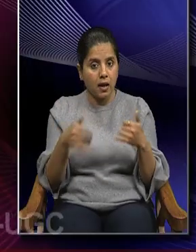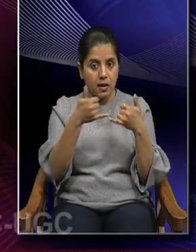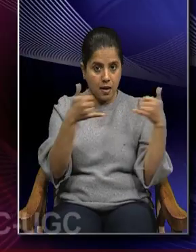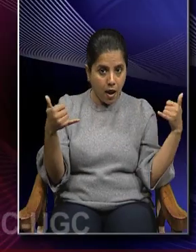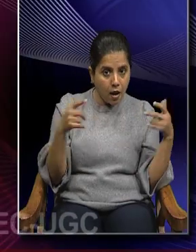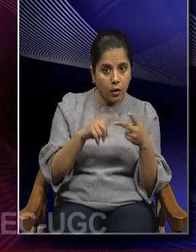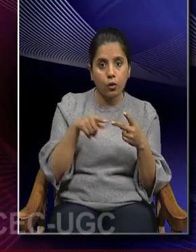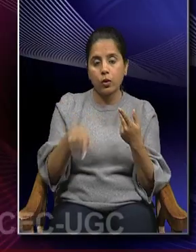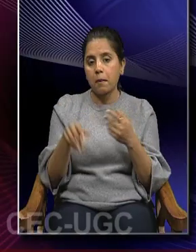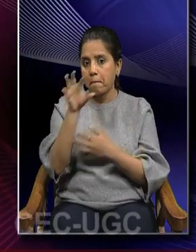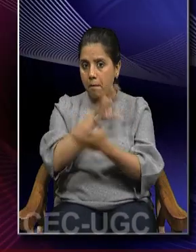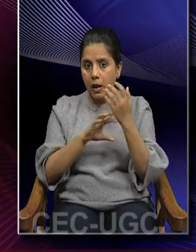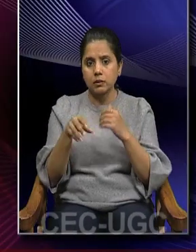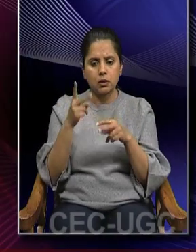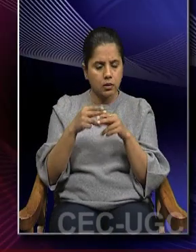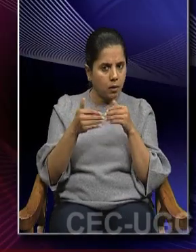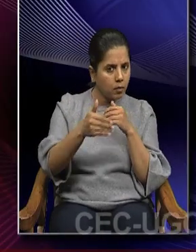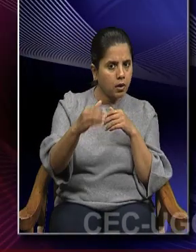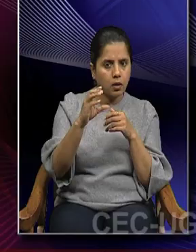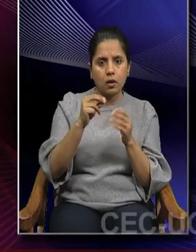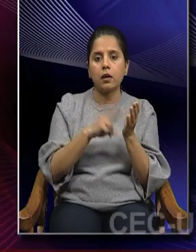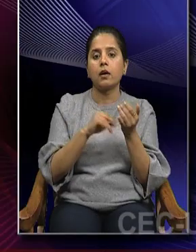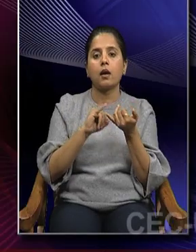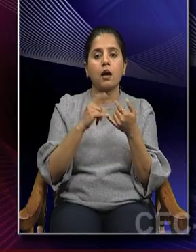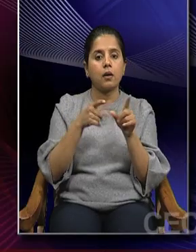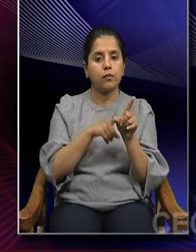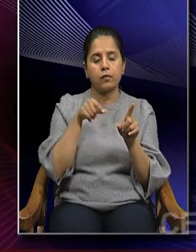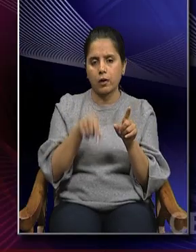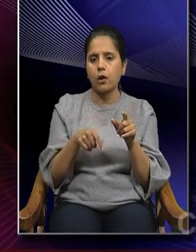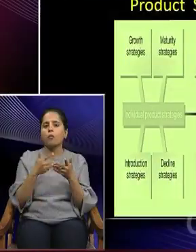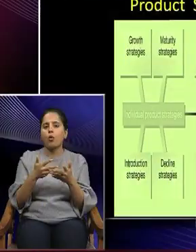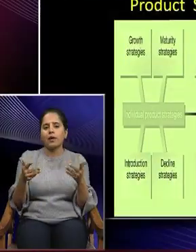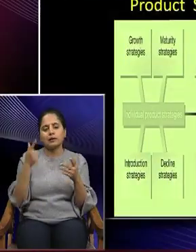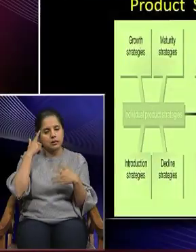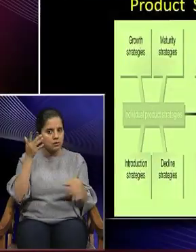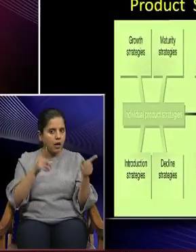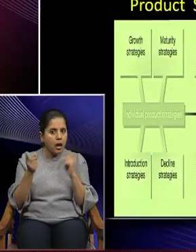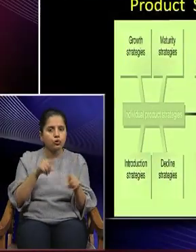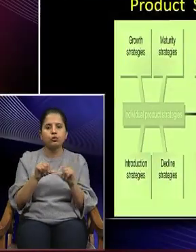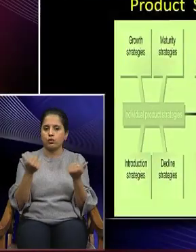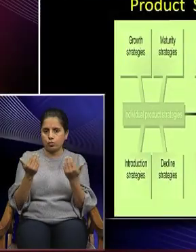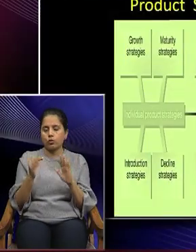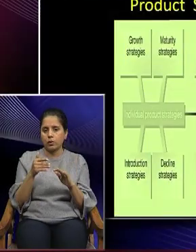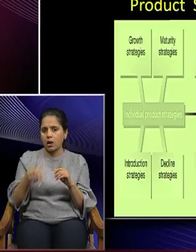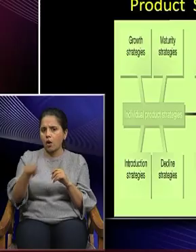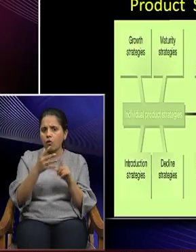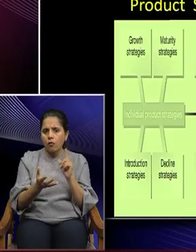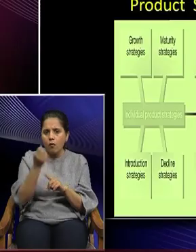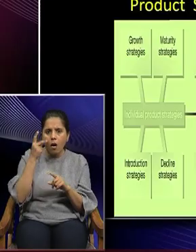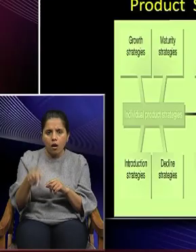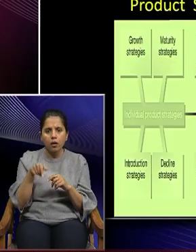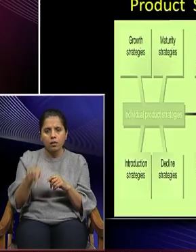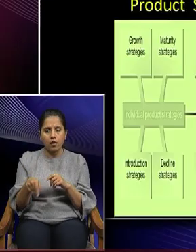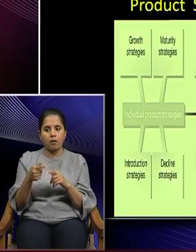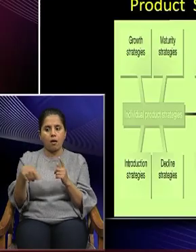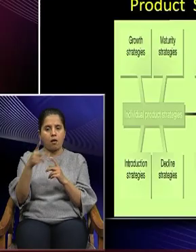mix consistency, now we can talk about the product strategies. So, when we are finding a product in the